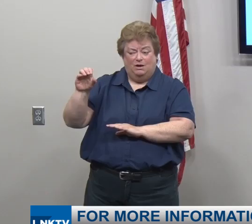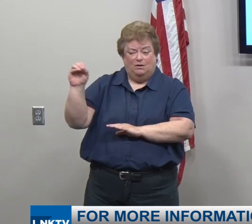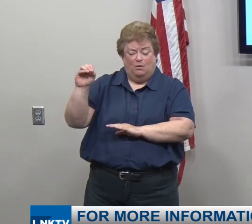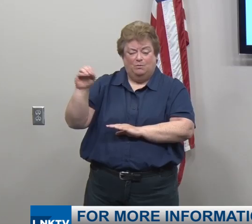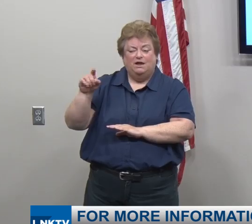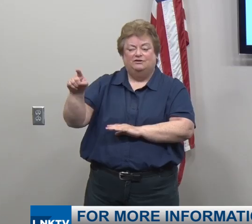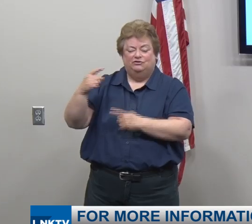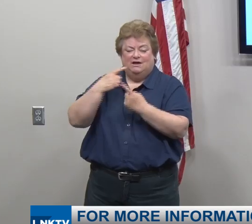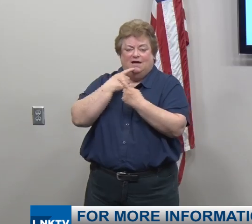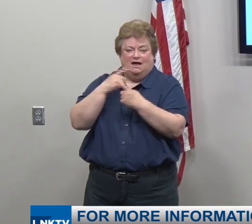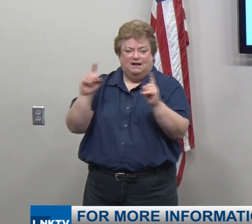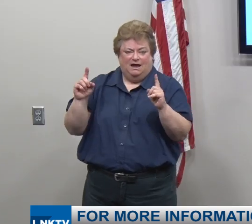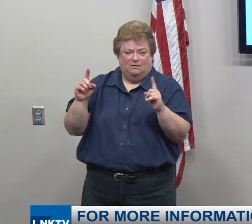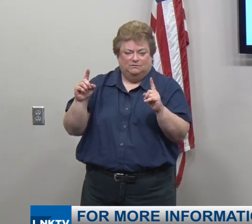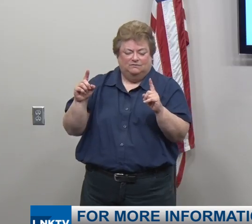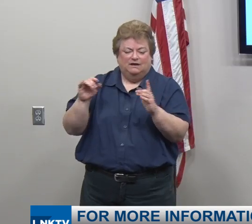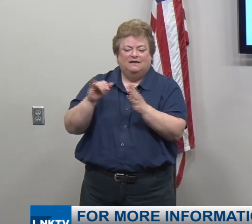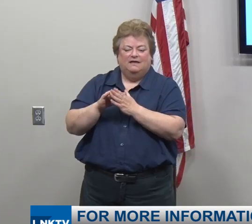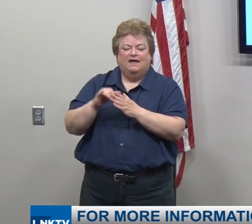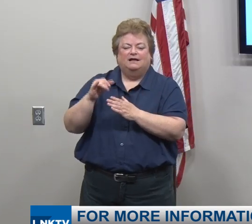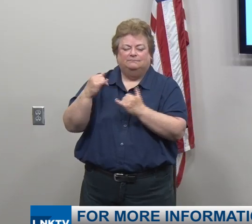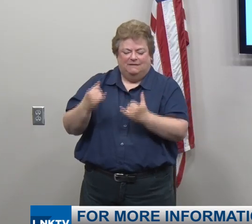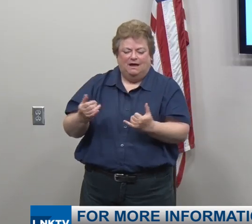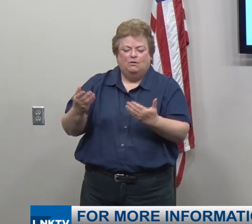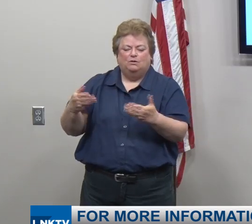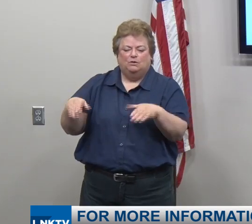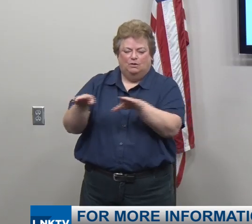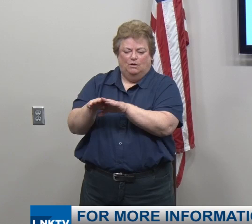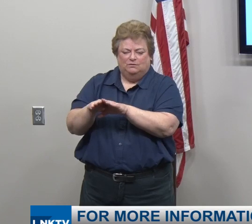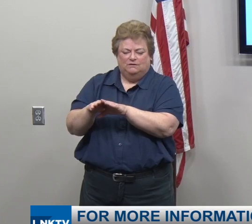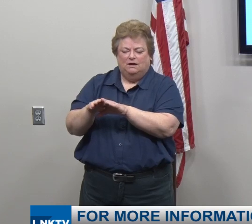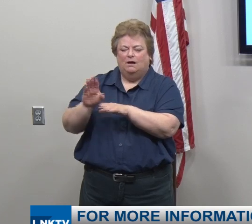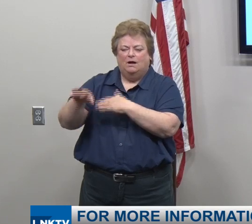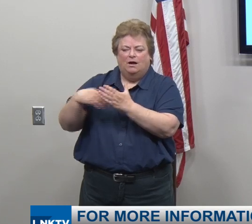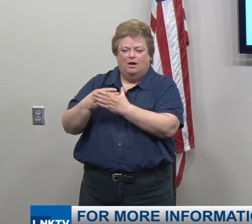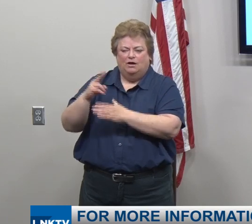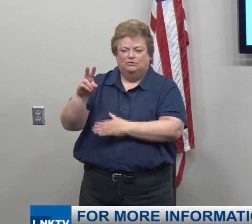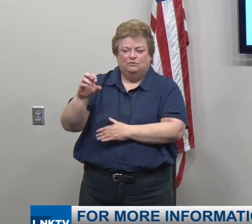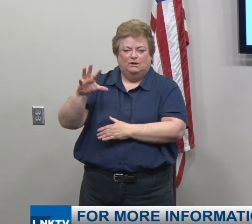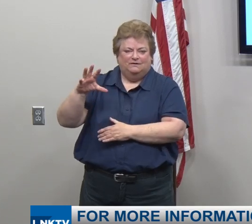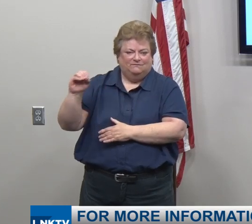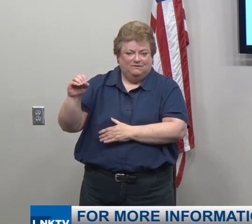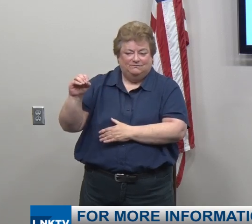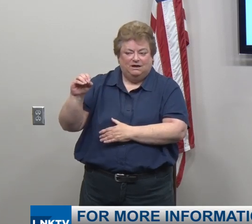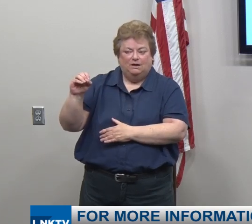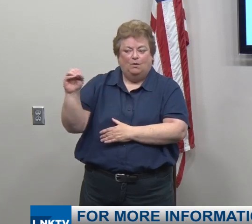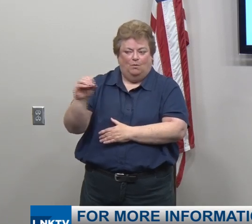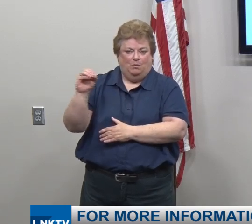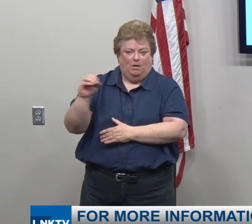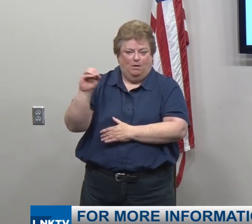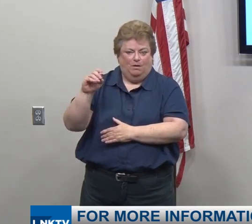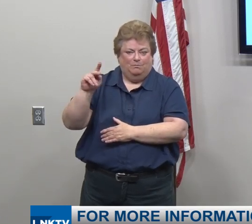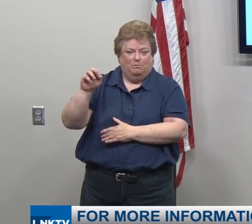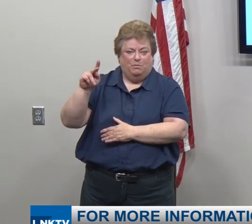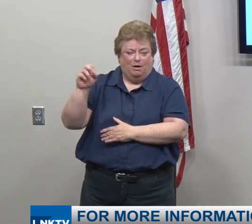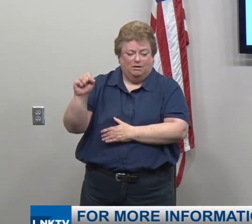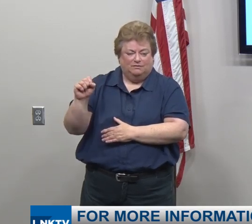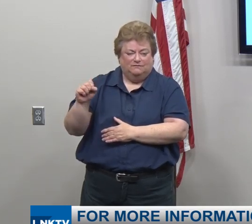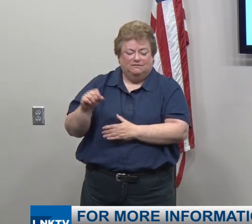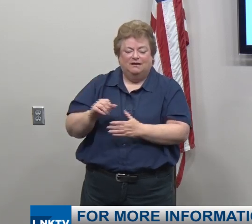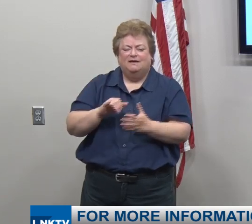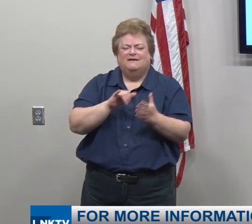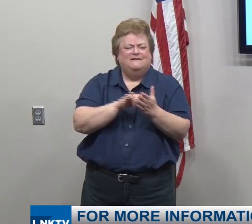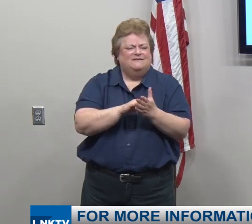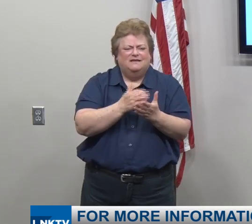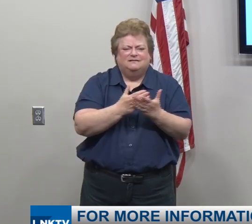she announced that she is closing all 250 of Omaha's parks. That is something we do